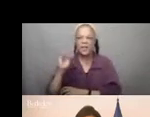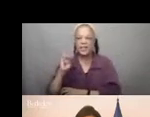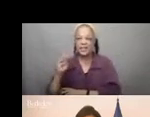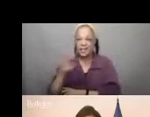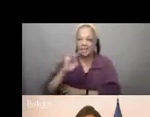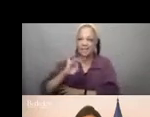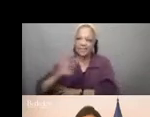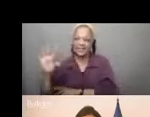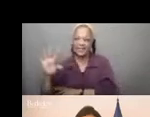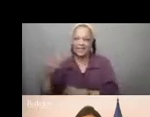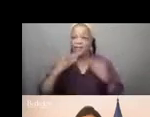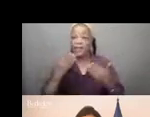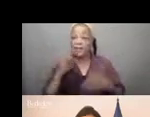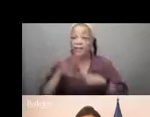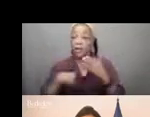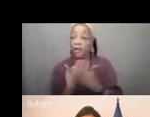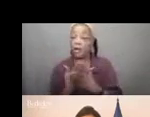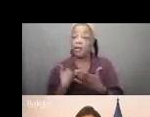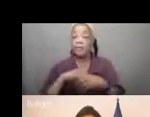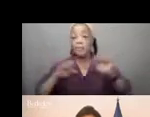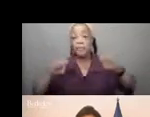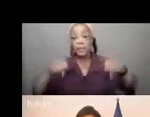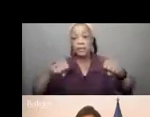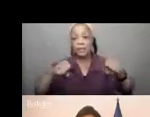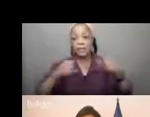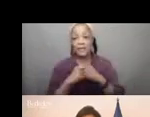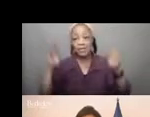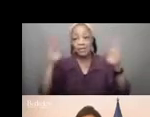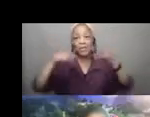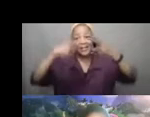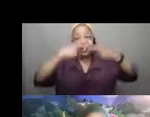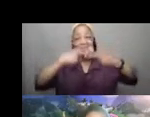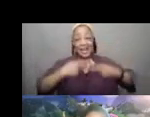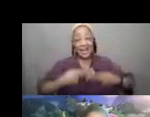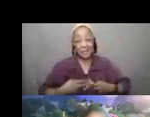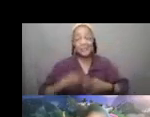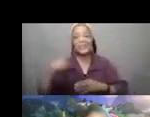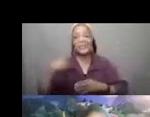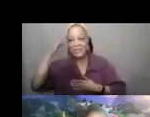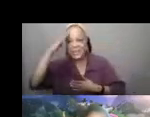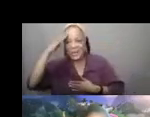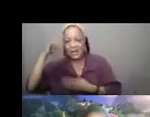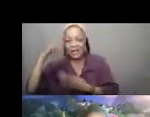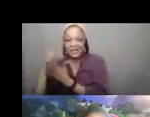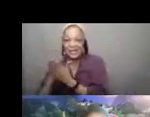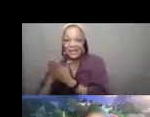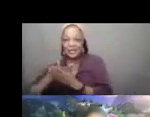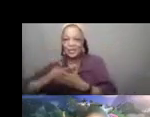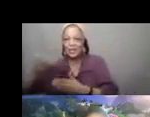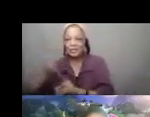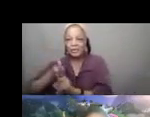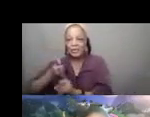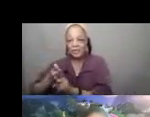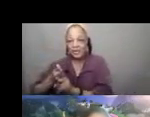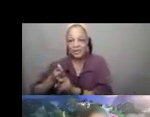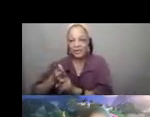you to everyone who made this possible. I get in trouble when I start naming names, so you know who you are, and they are listed, introducing themselves in the